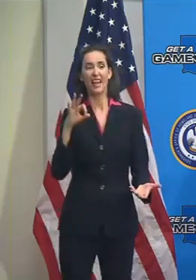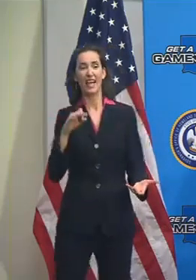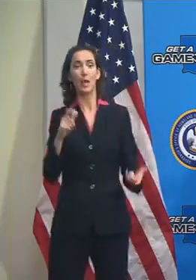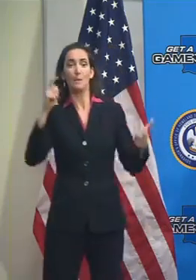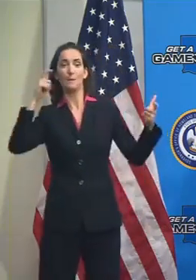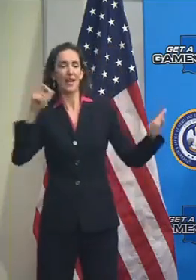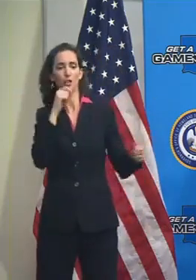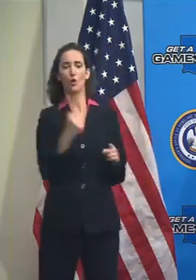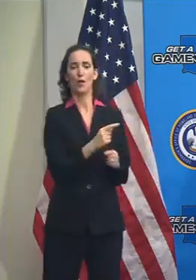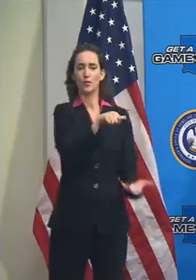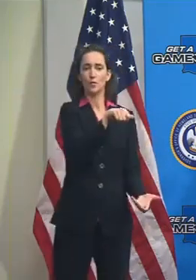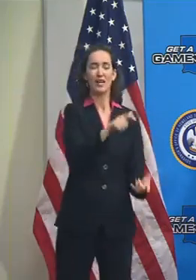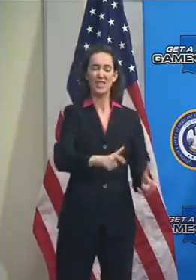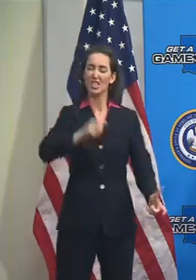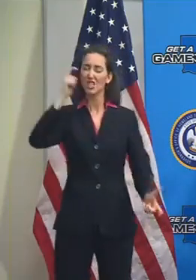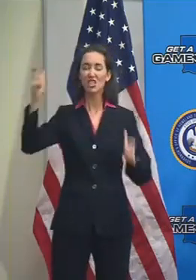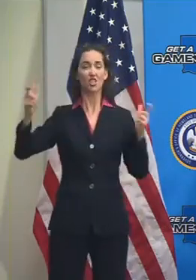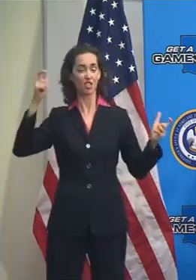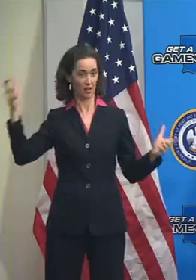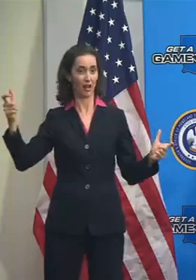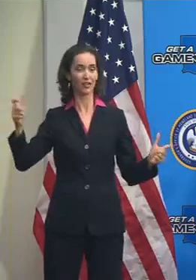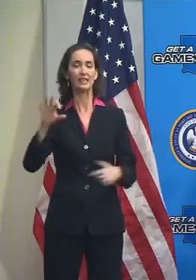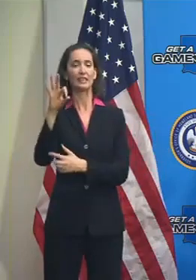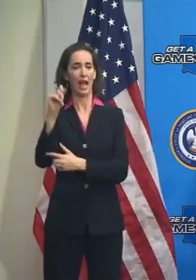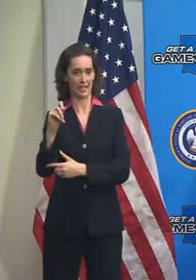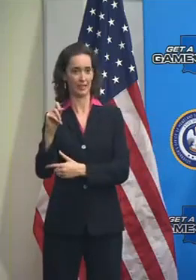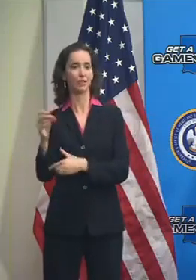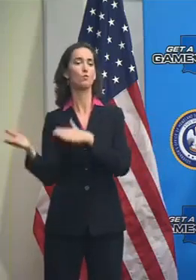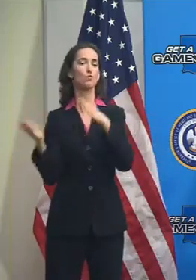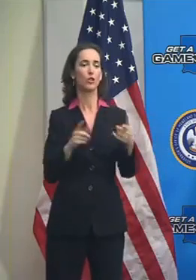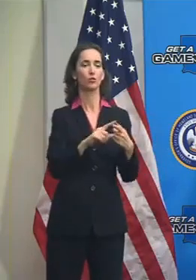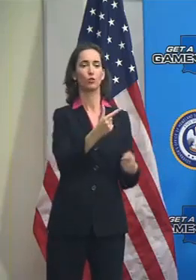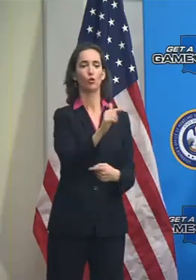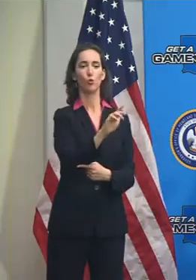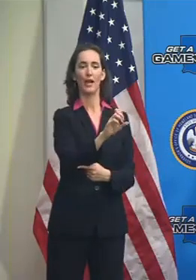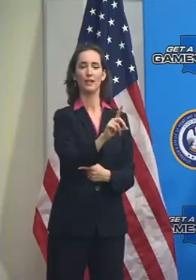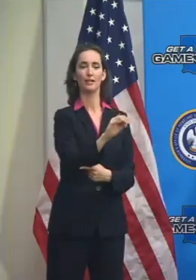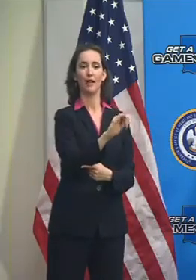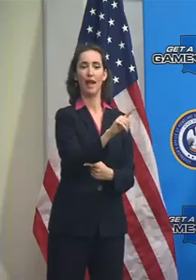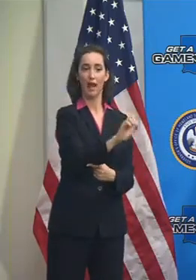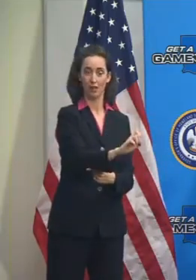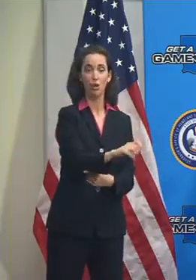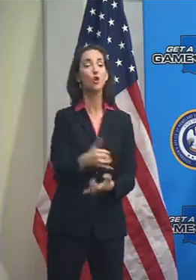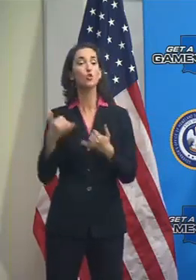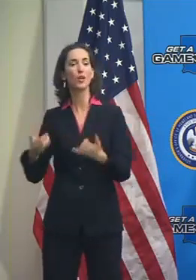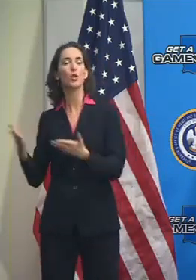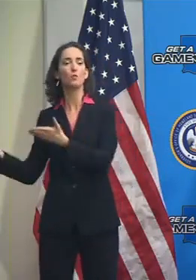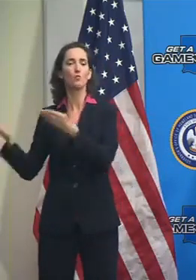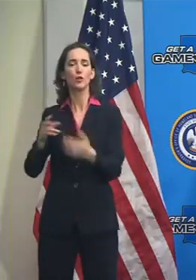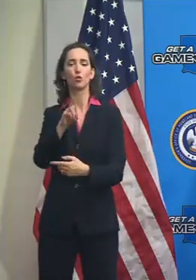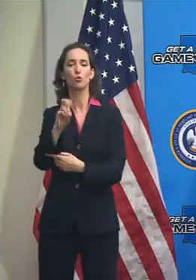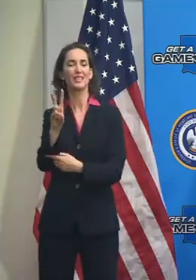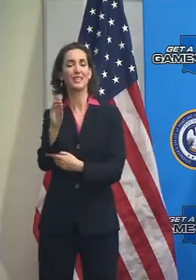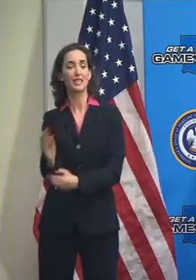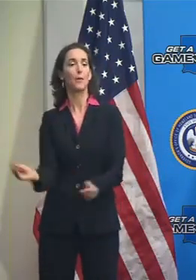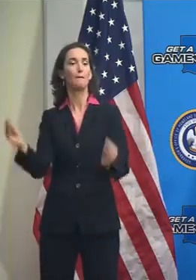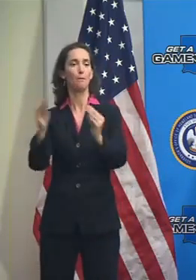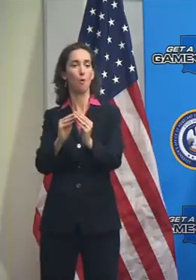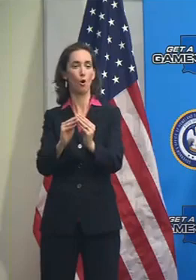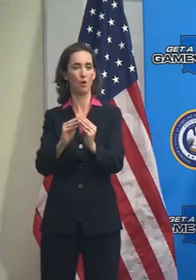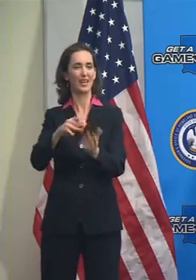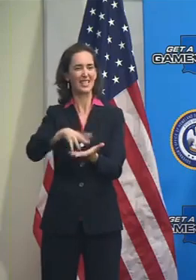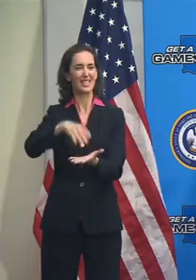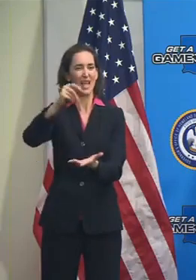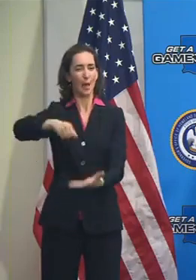delivered 90 yesterday to Grand Isle, an additional 260 to be delivered today in order